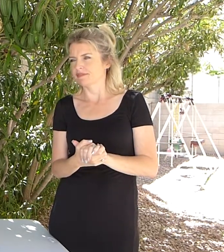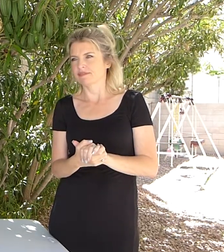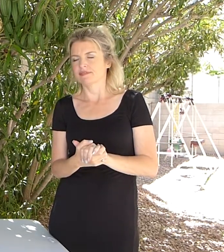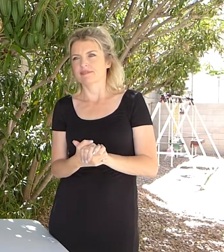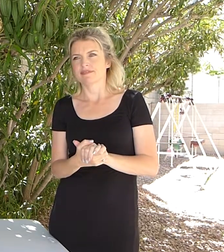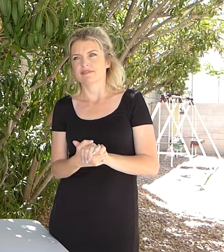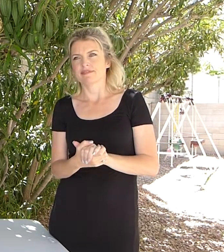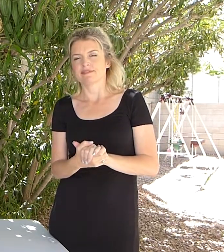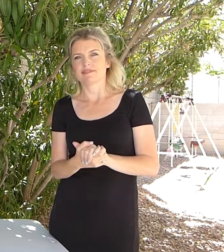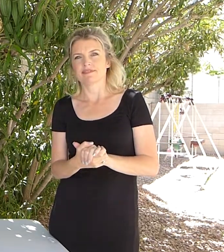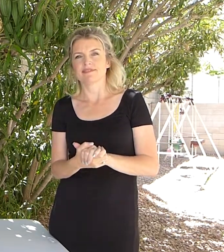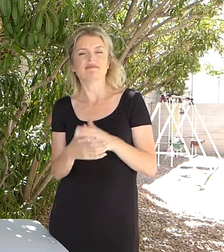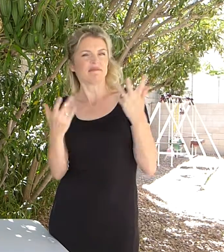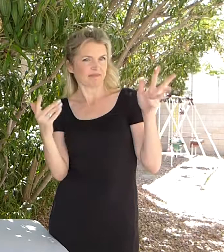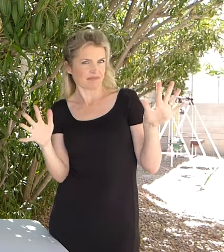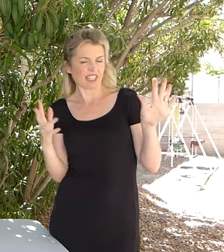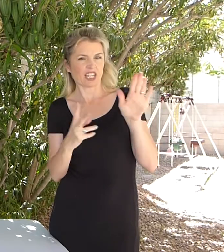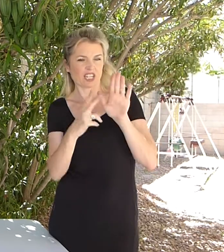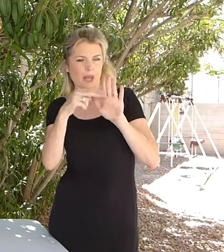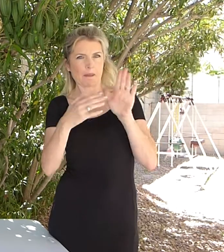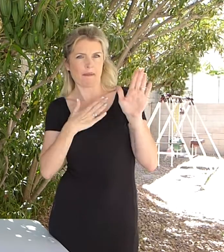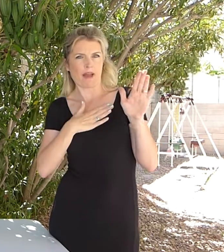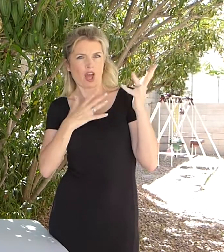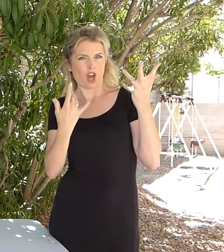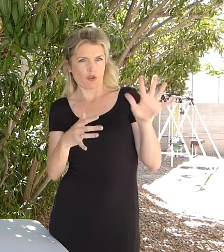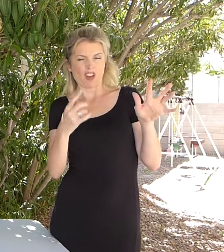So, I have already pre-cut mine.